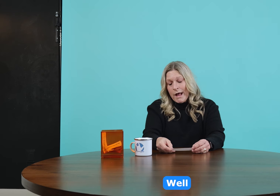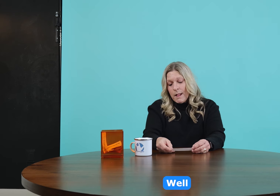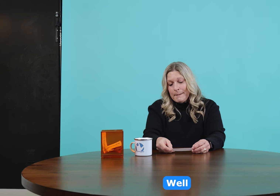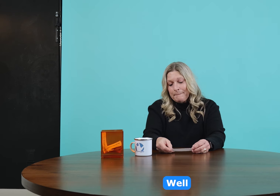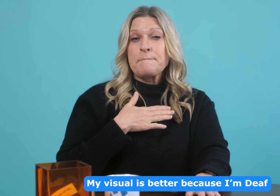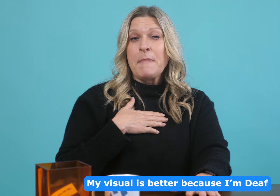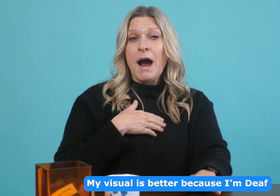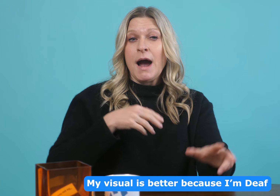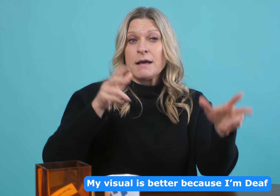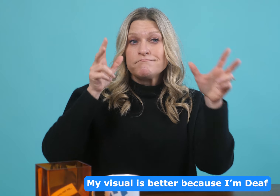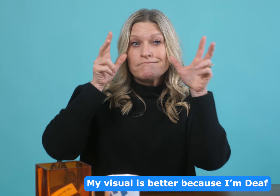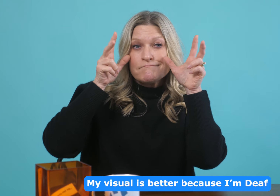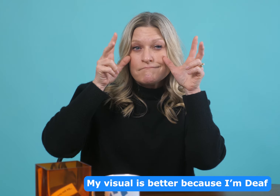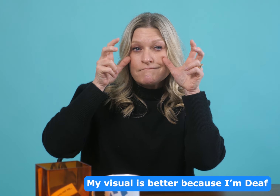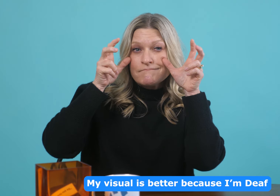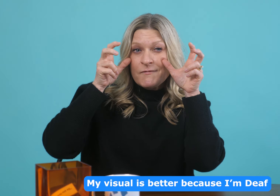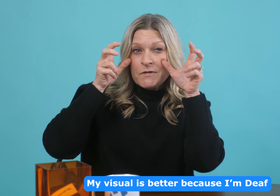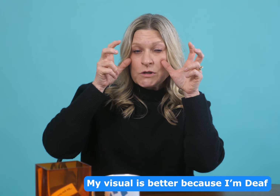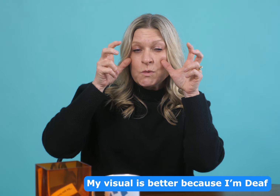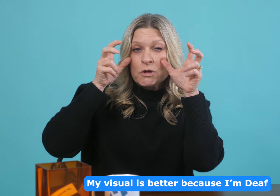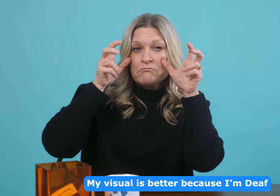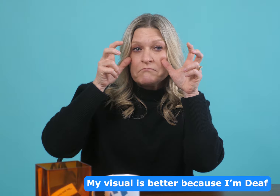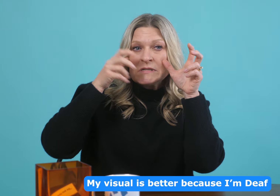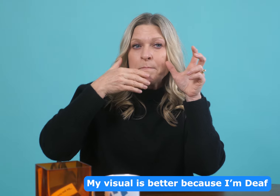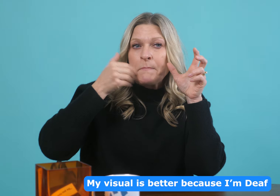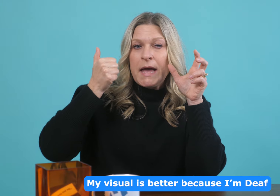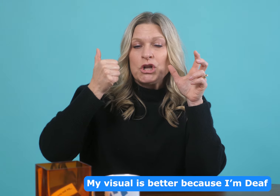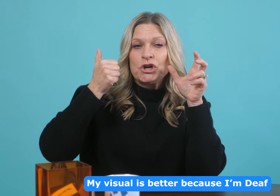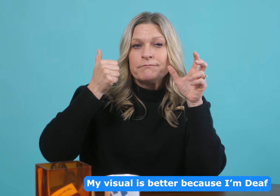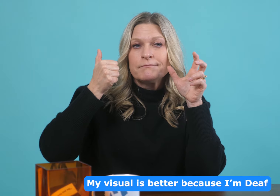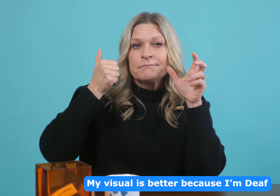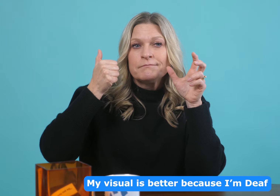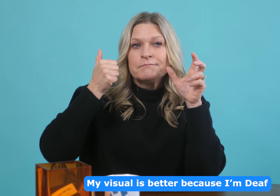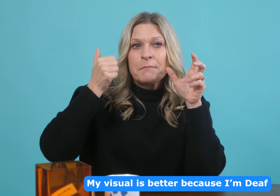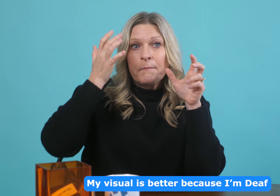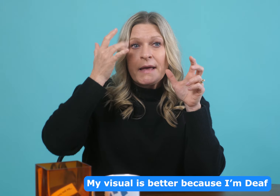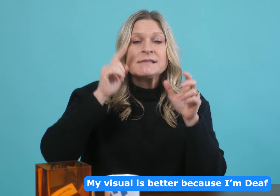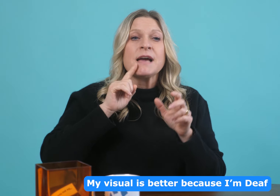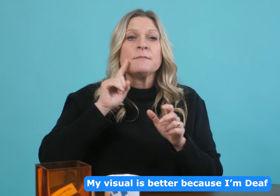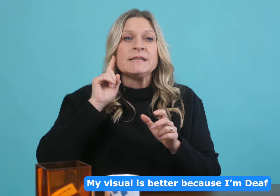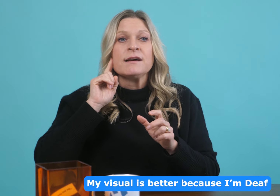Well, mine. This one better. Because I'm deaf.